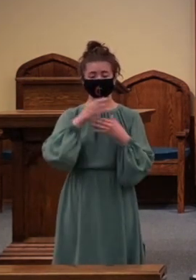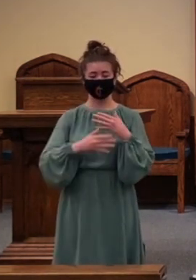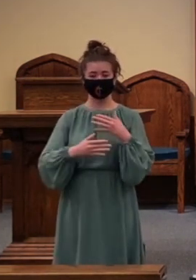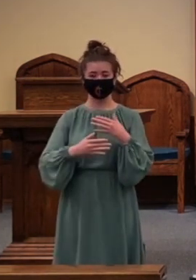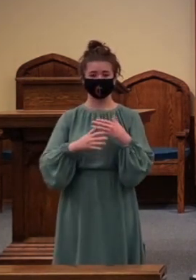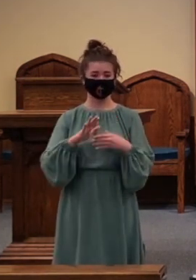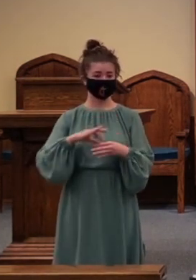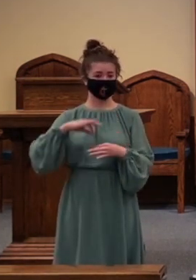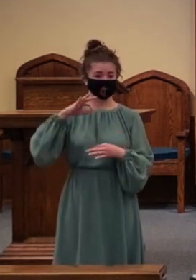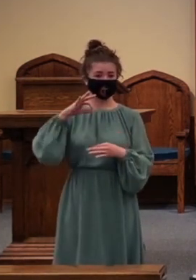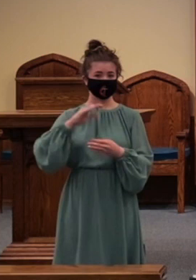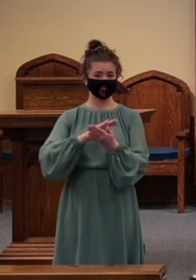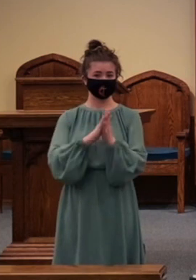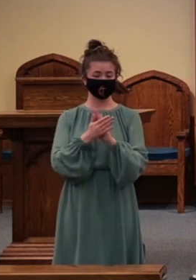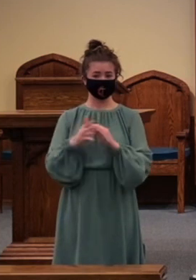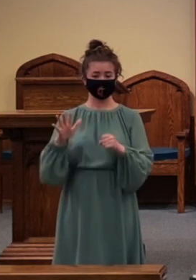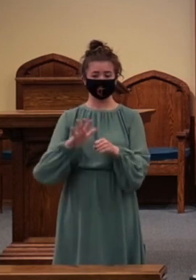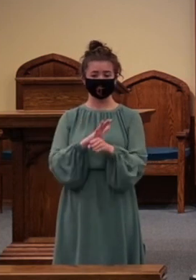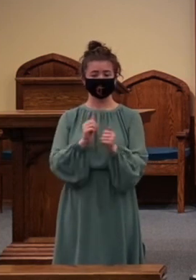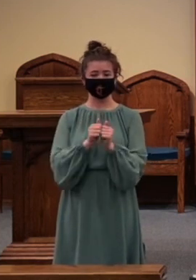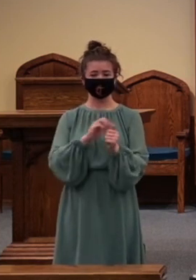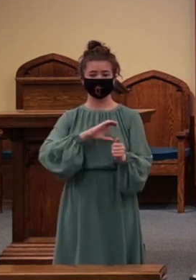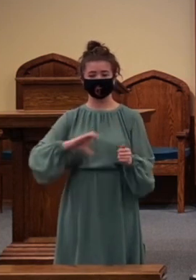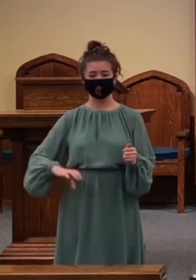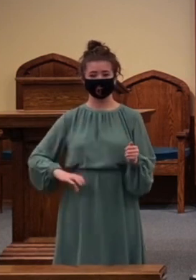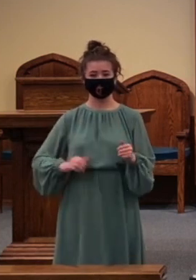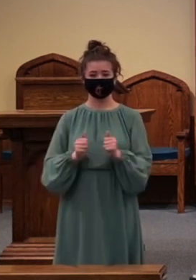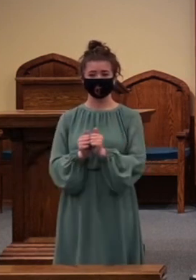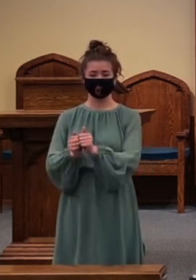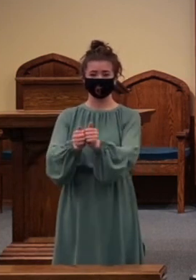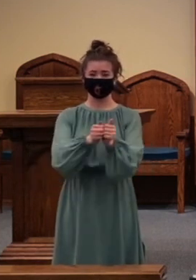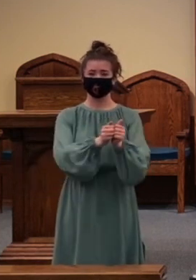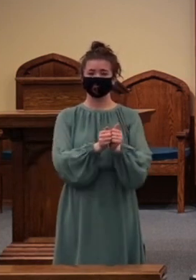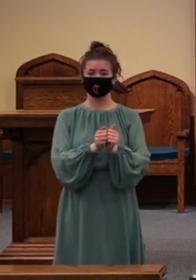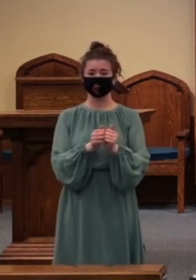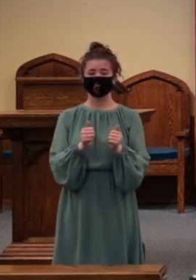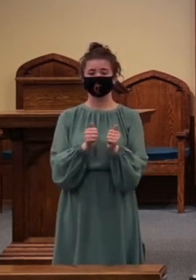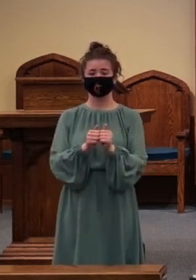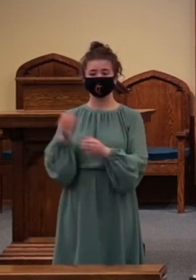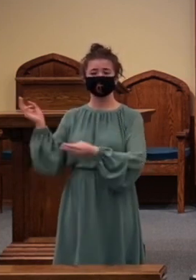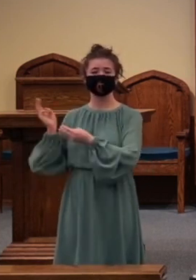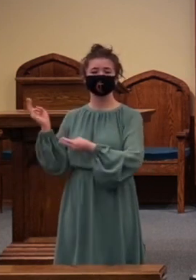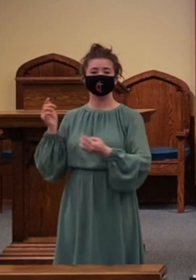with Christ, one with each other, and one in ministry to the world. Amen. Amen.